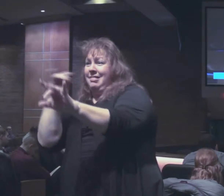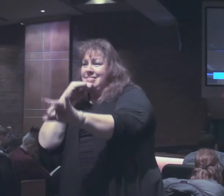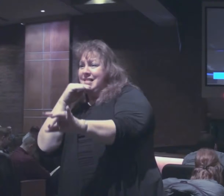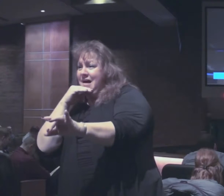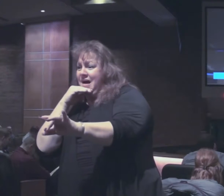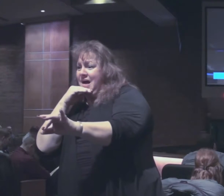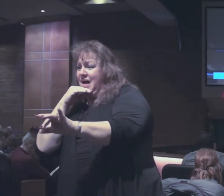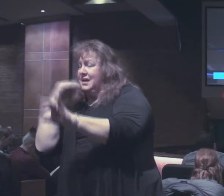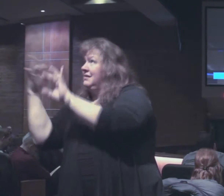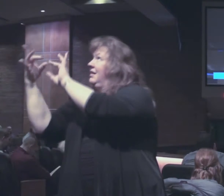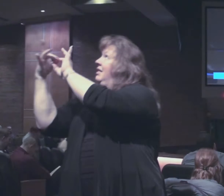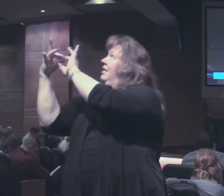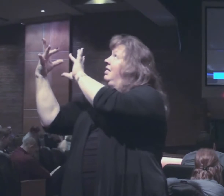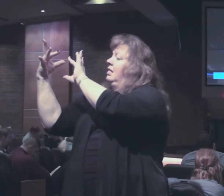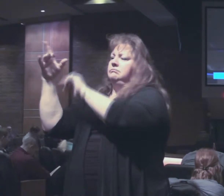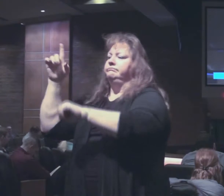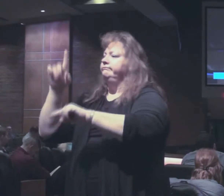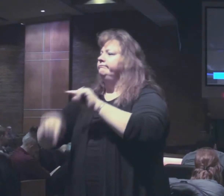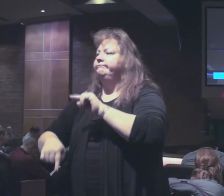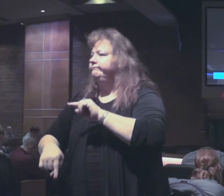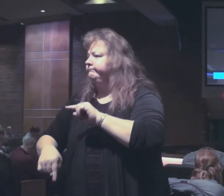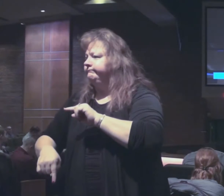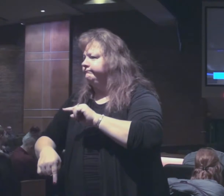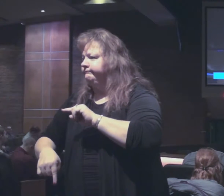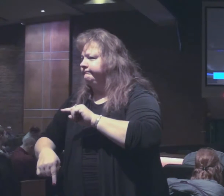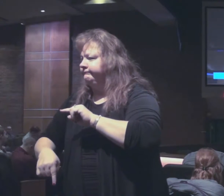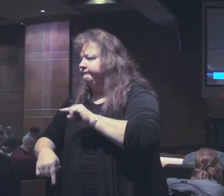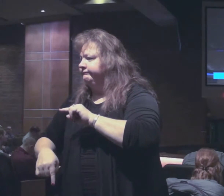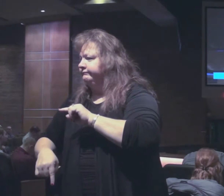can't break that relationship.